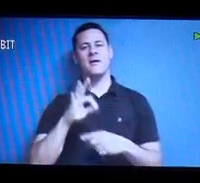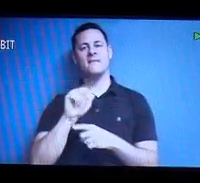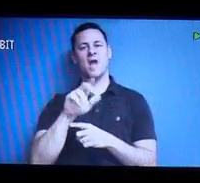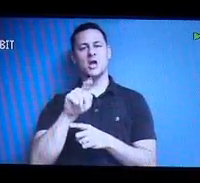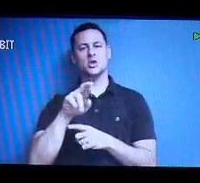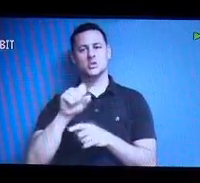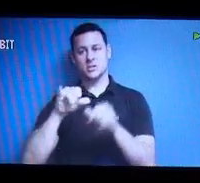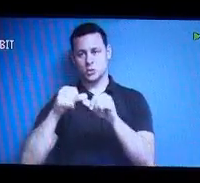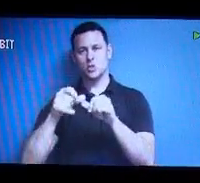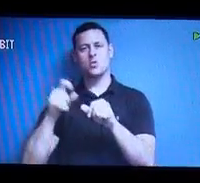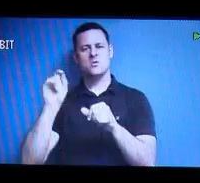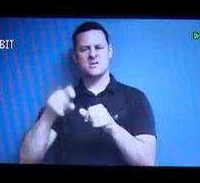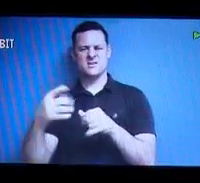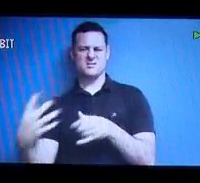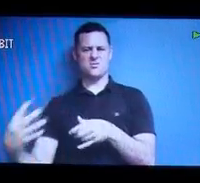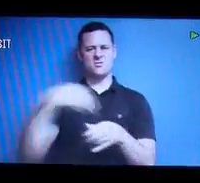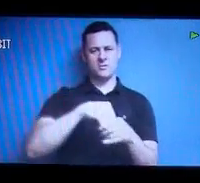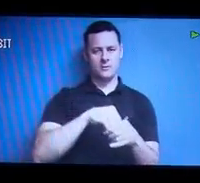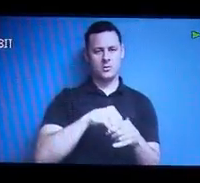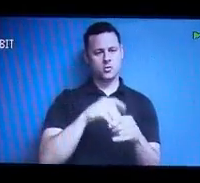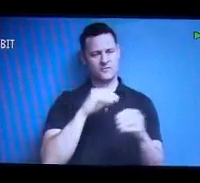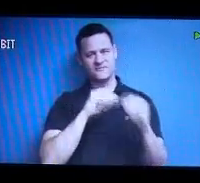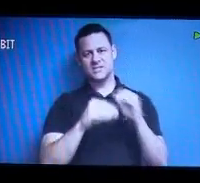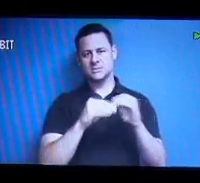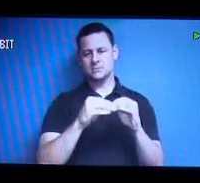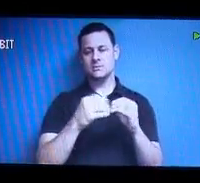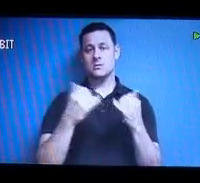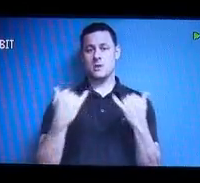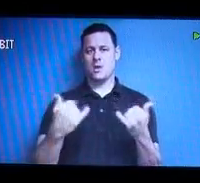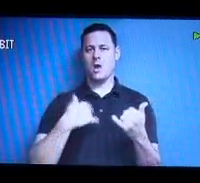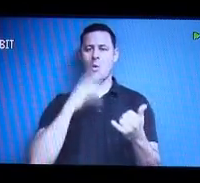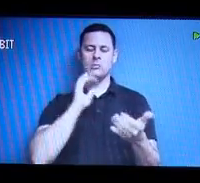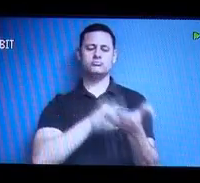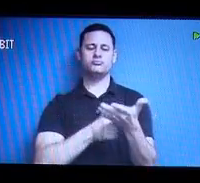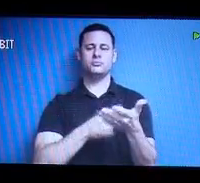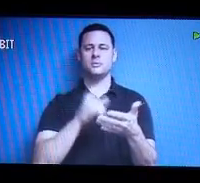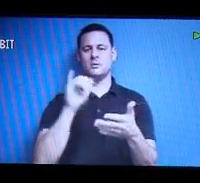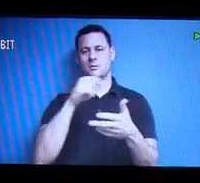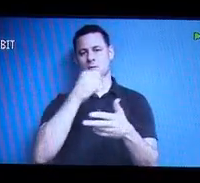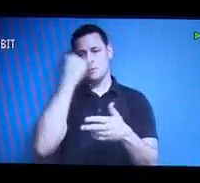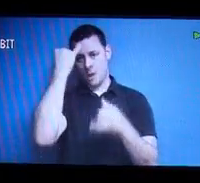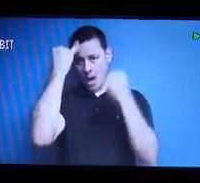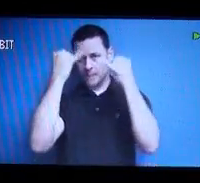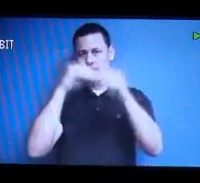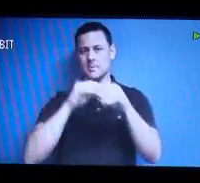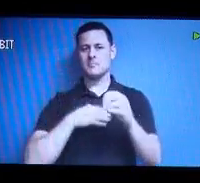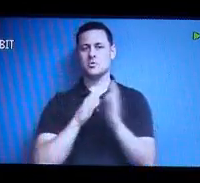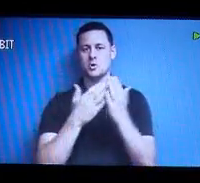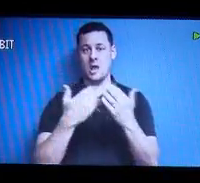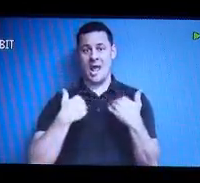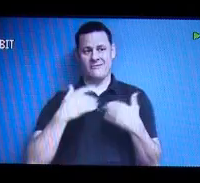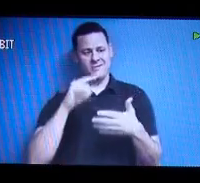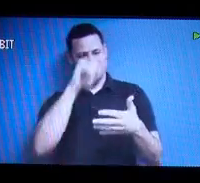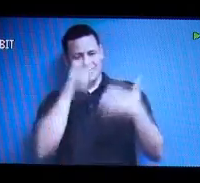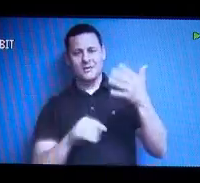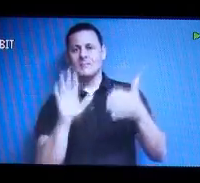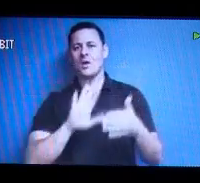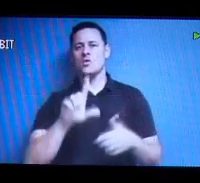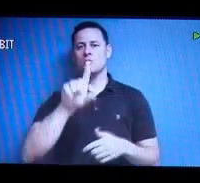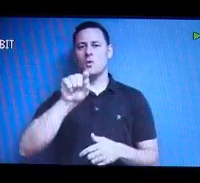crisis. So I'm going to be talking about ideas in my book, but I actually have about 20 ideas in this book, so I'm going to